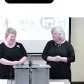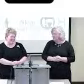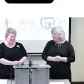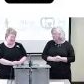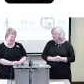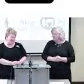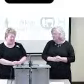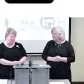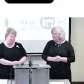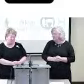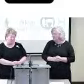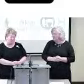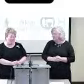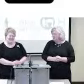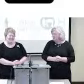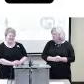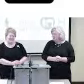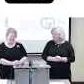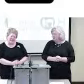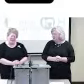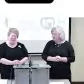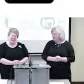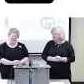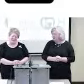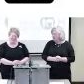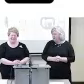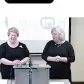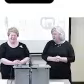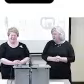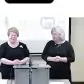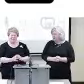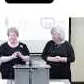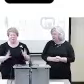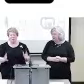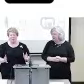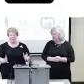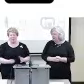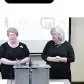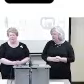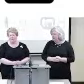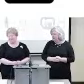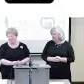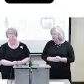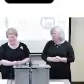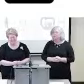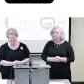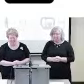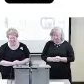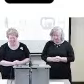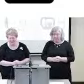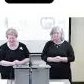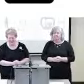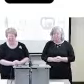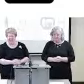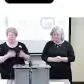might sound a little bit preachy and a little bit like we're moms but the truth is research has been